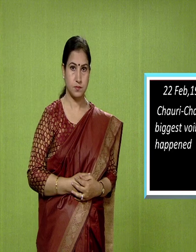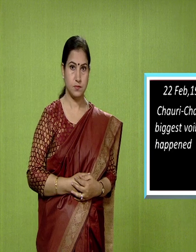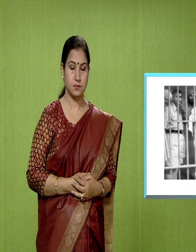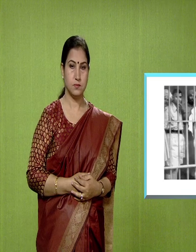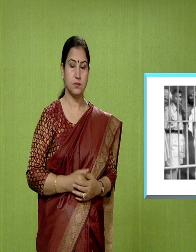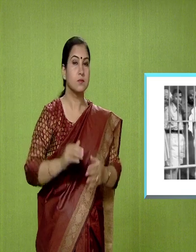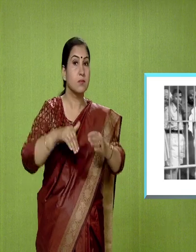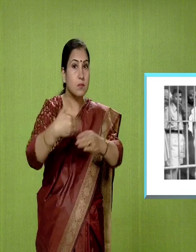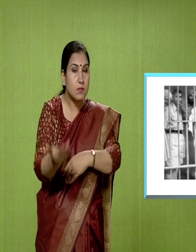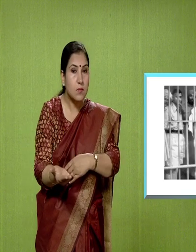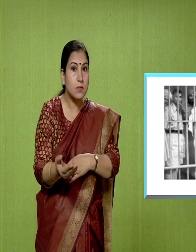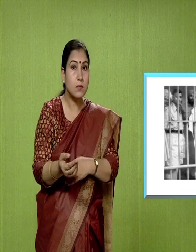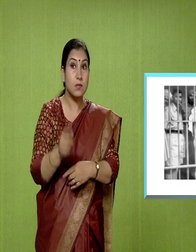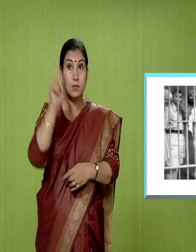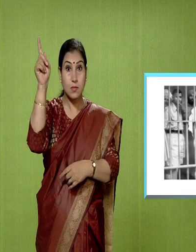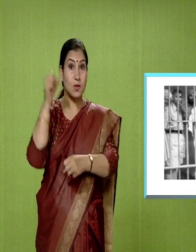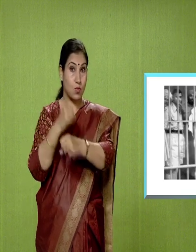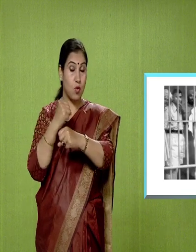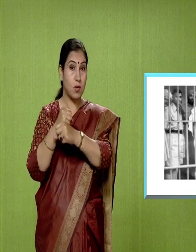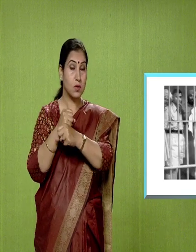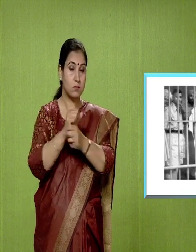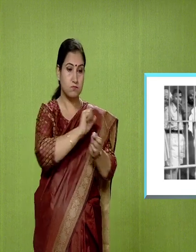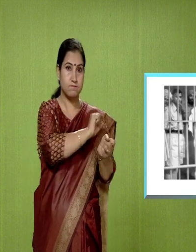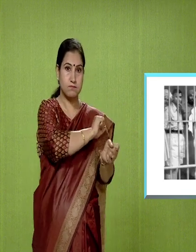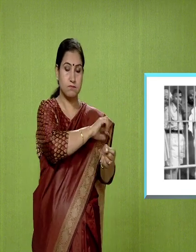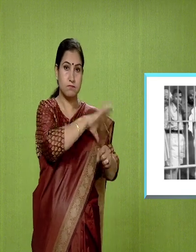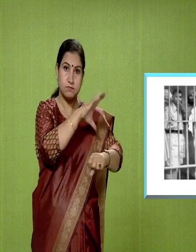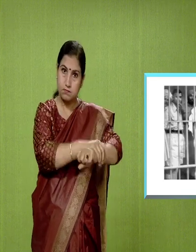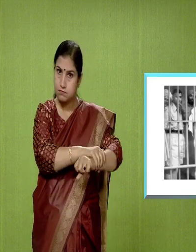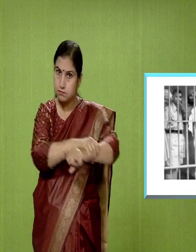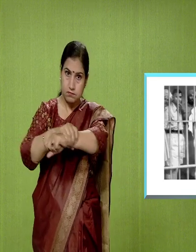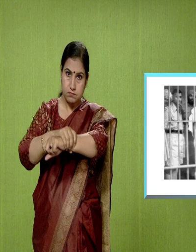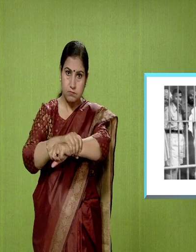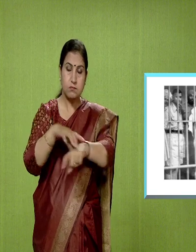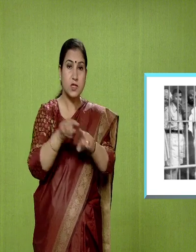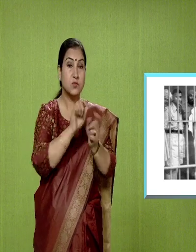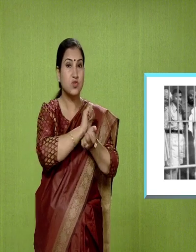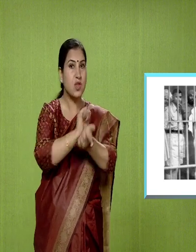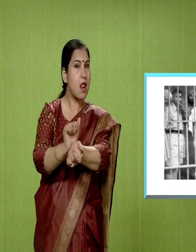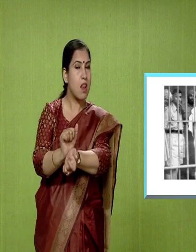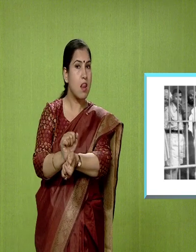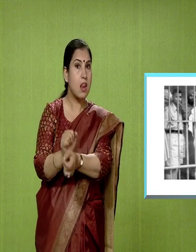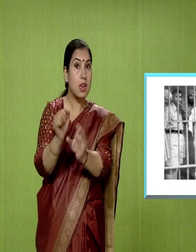He was later arrested and sent to jail for 6 years.